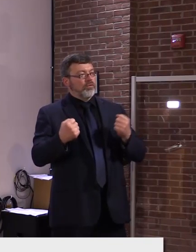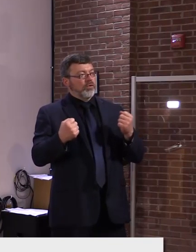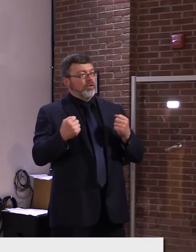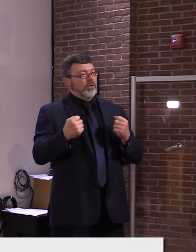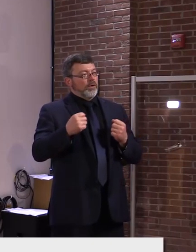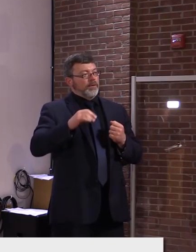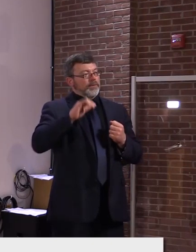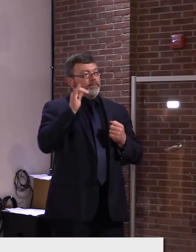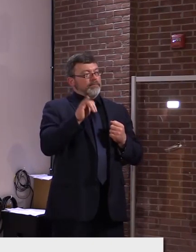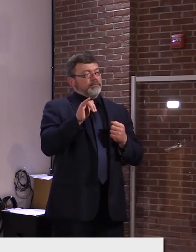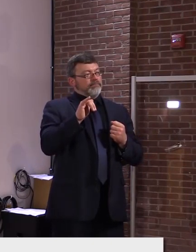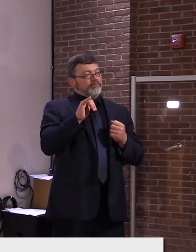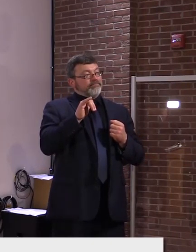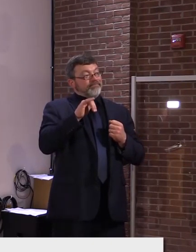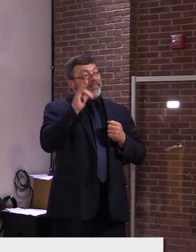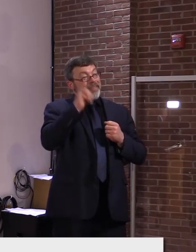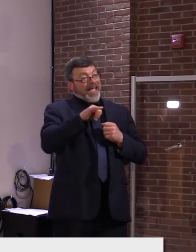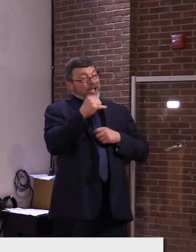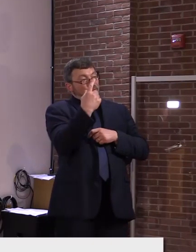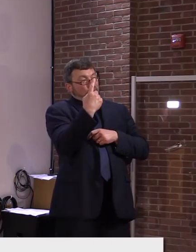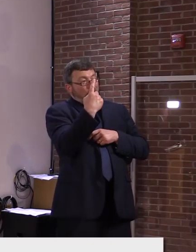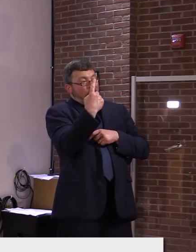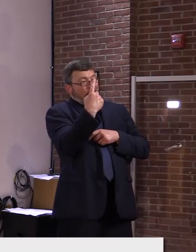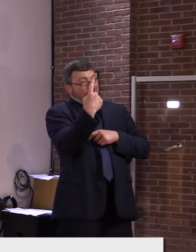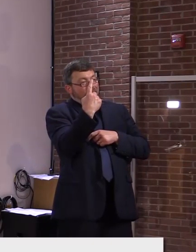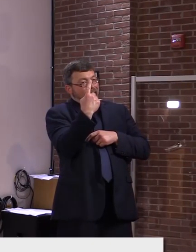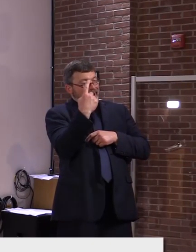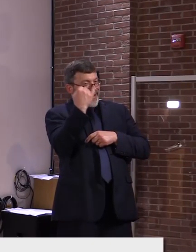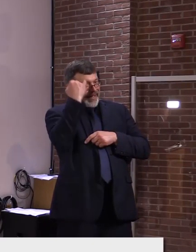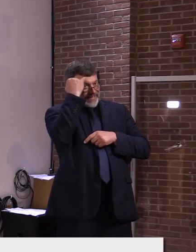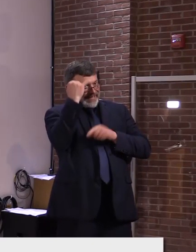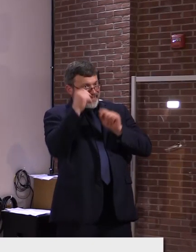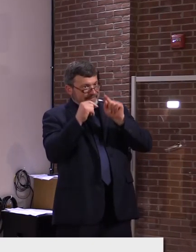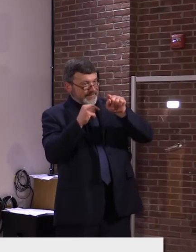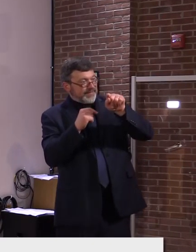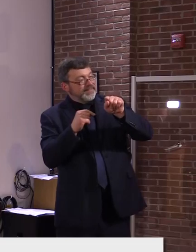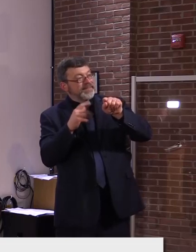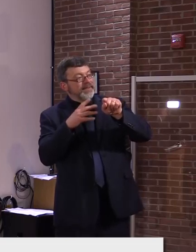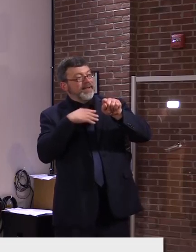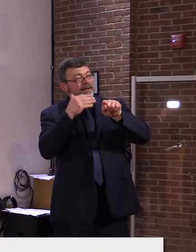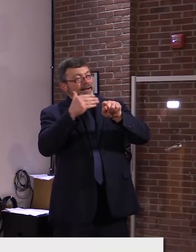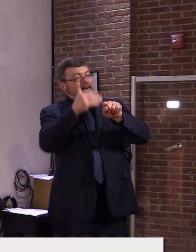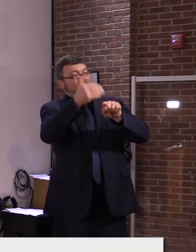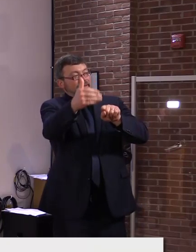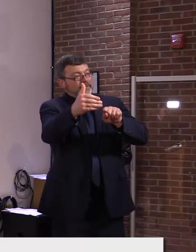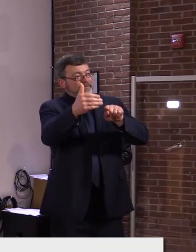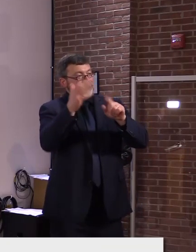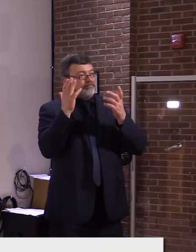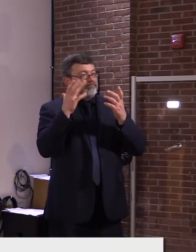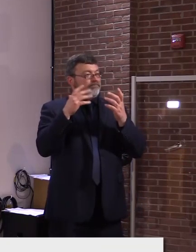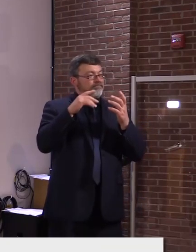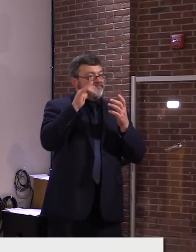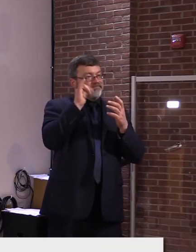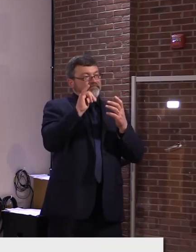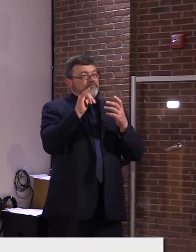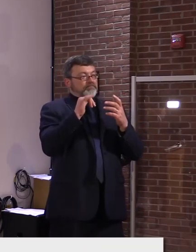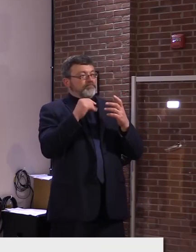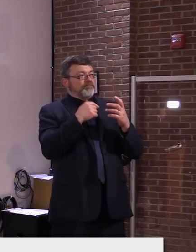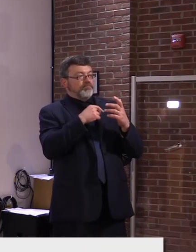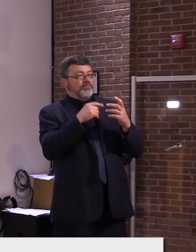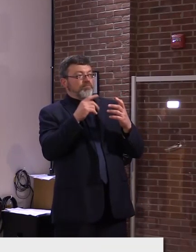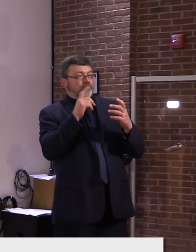looks just like a regular F-150, but very, very different, full electric. And this is the answer. You know, this is